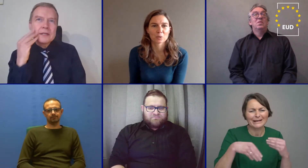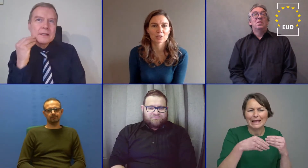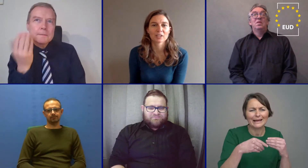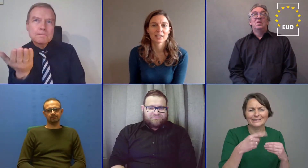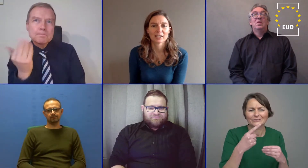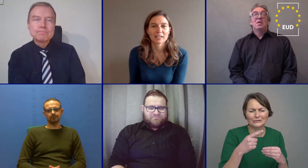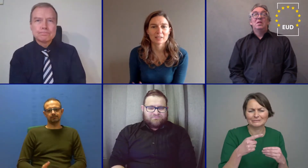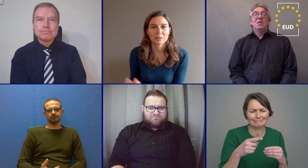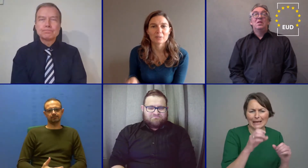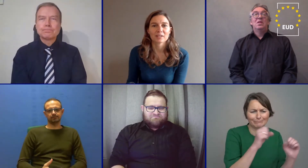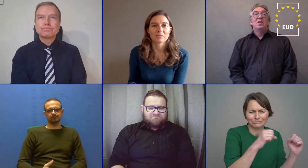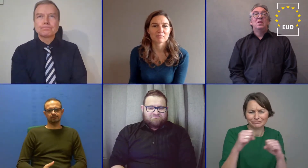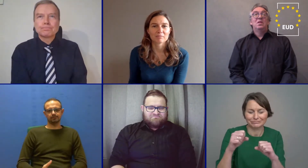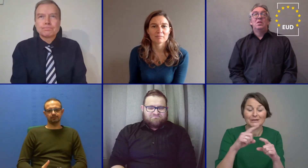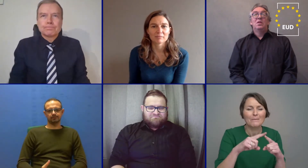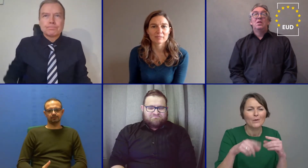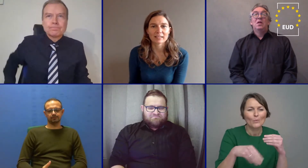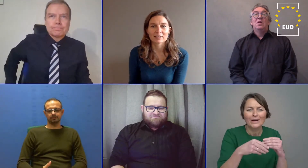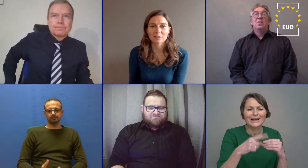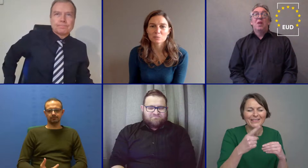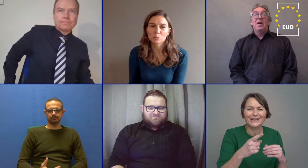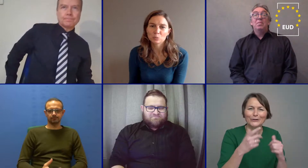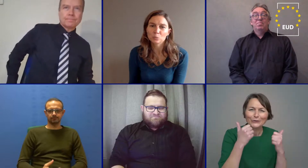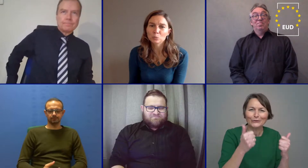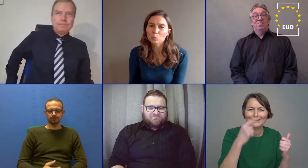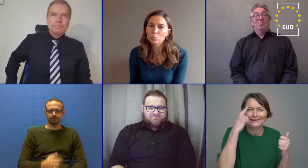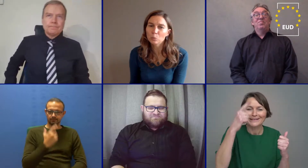more at ease. Maya?